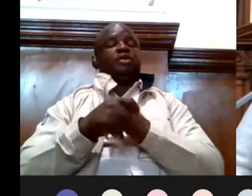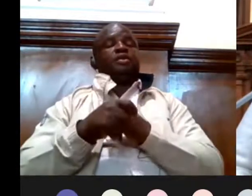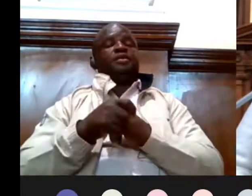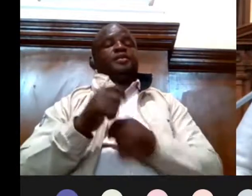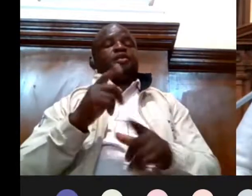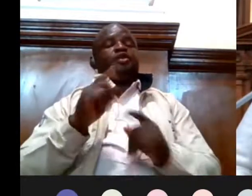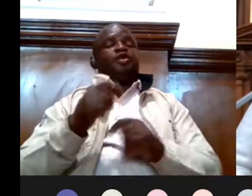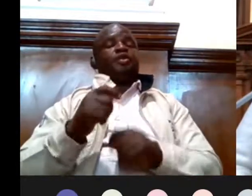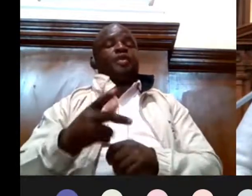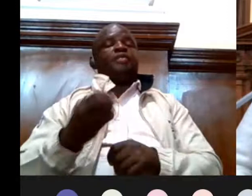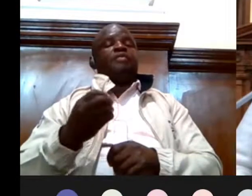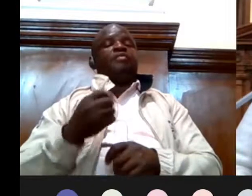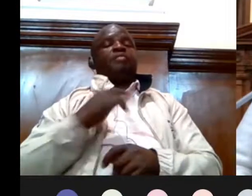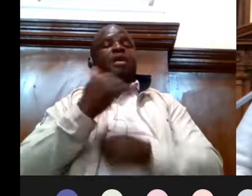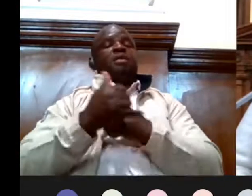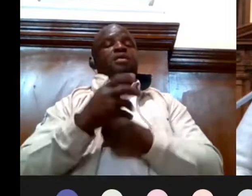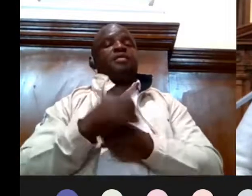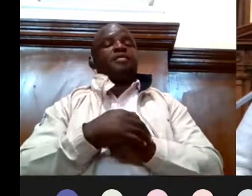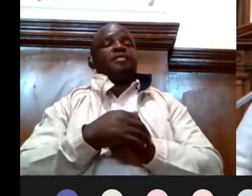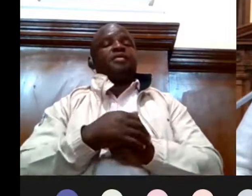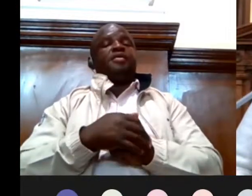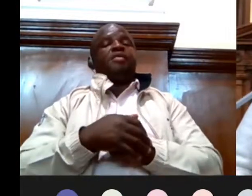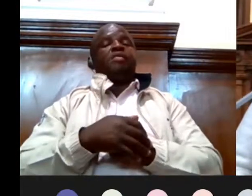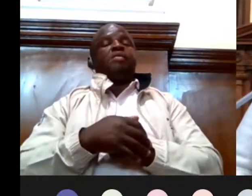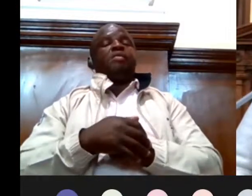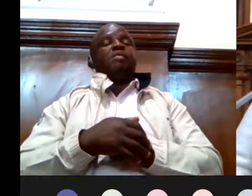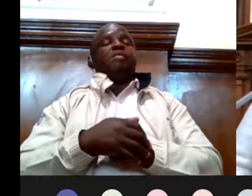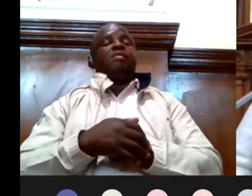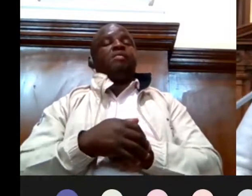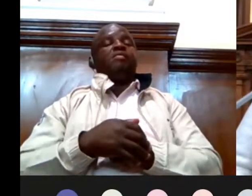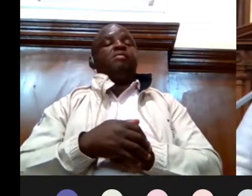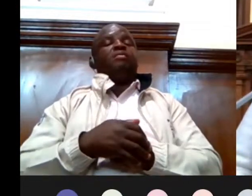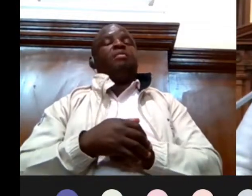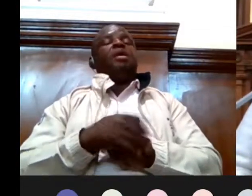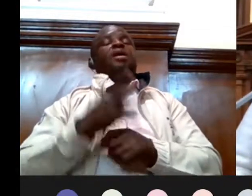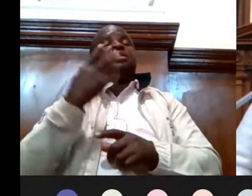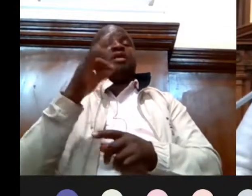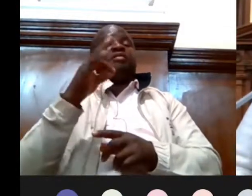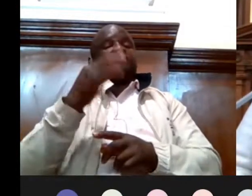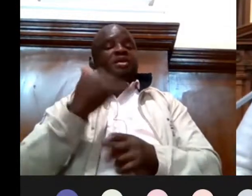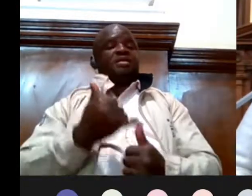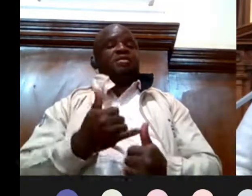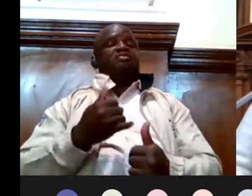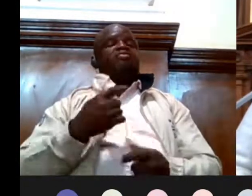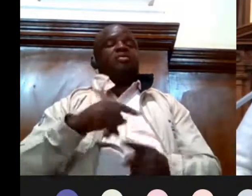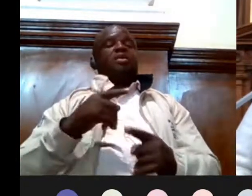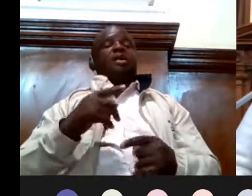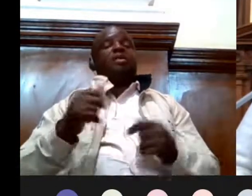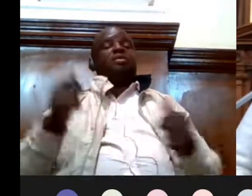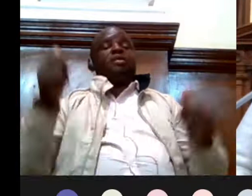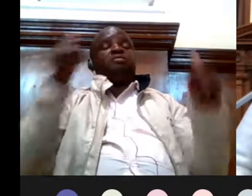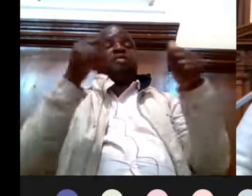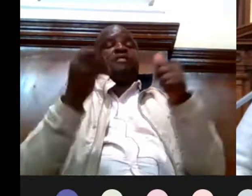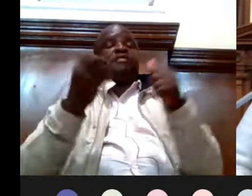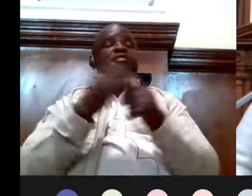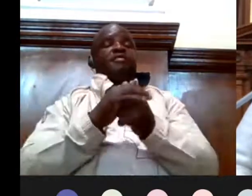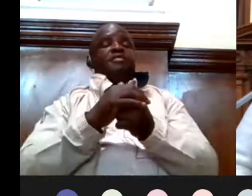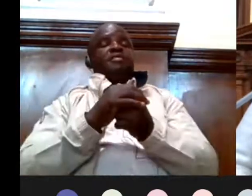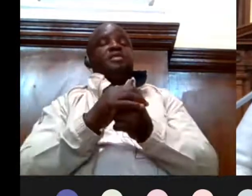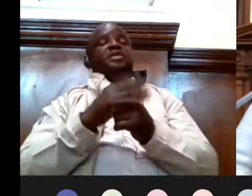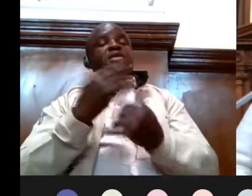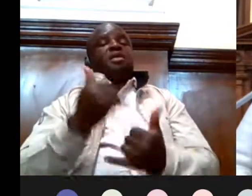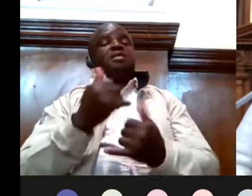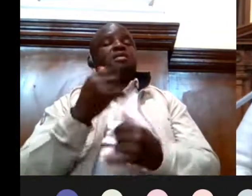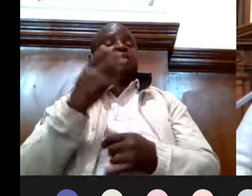borona. Mebuso ya merabe ya borona e phahemetse hodimo. Jwalo ka mmuso, Honorable Speaker, o dula o re